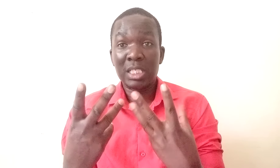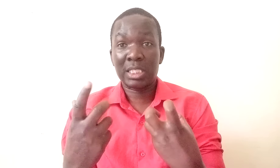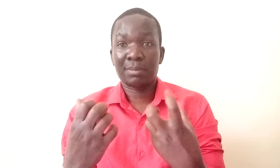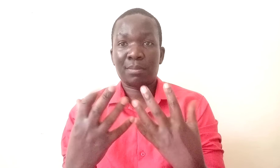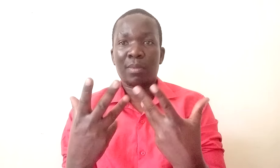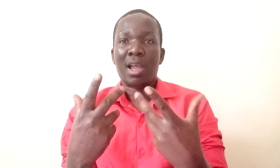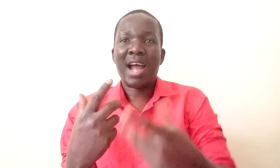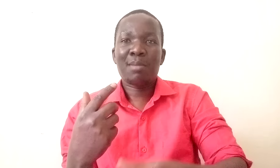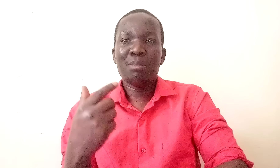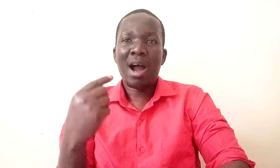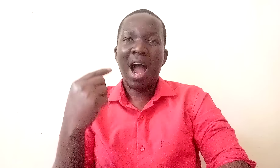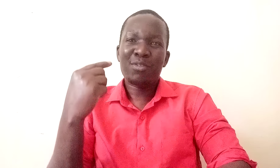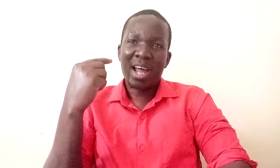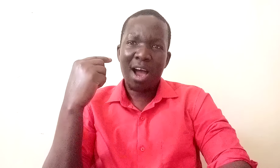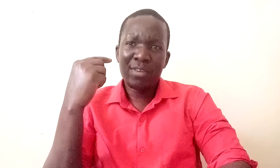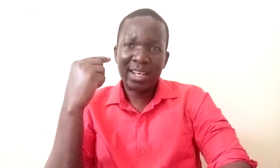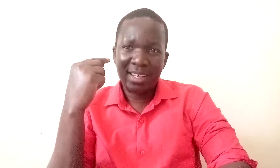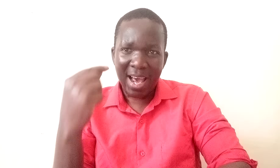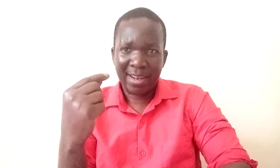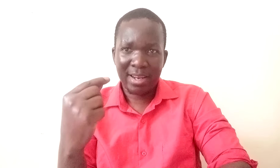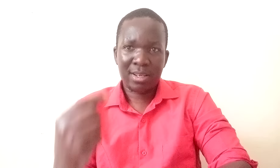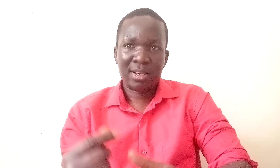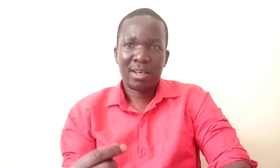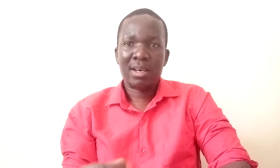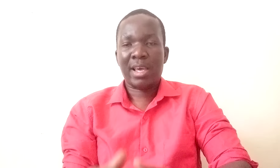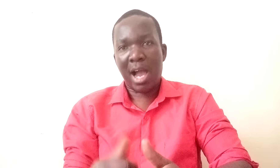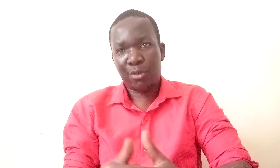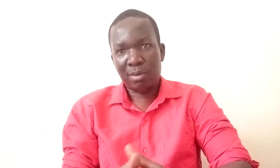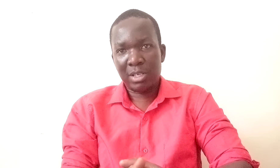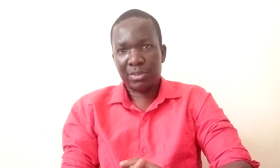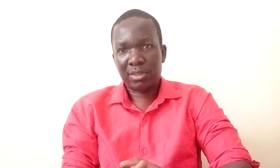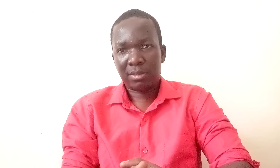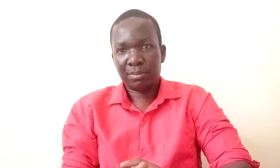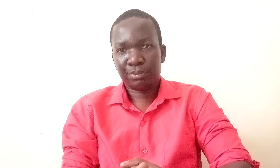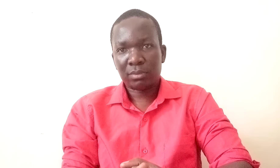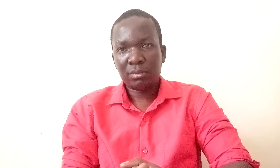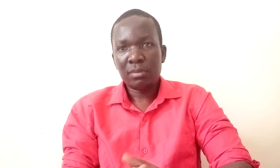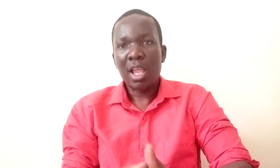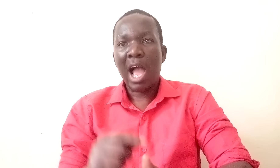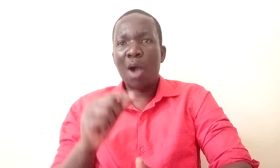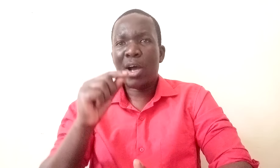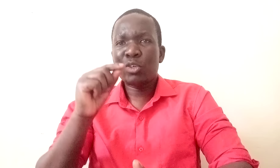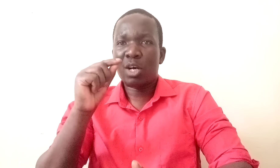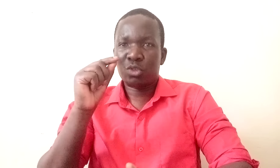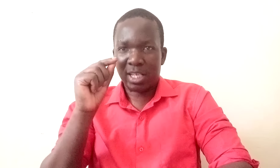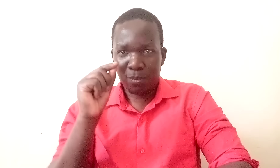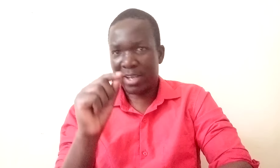flexibility. And remember, after having learned the alphabets, I want you now to start